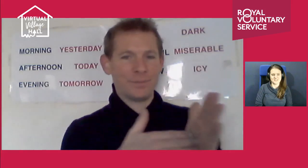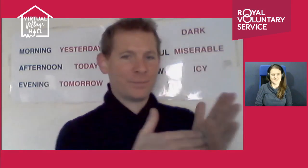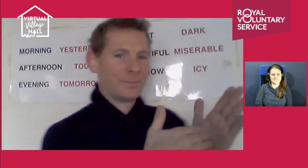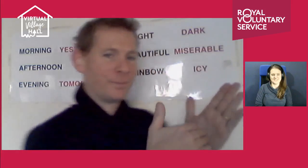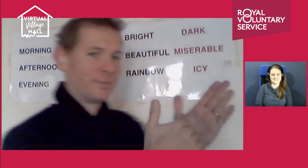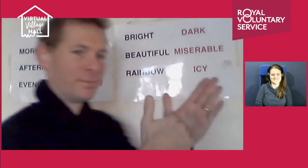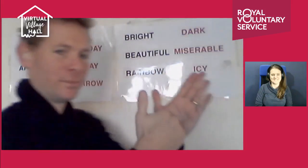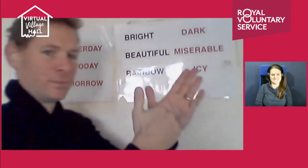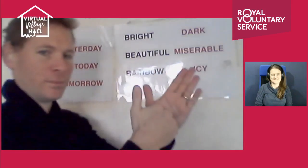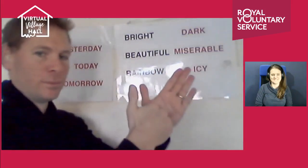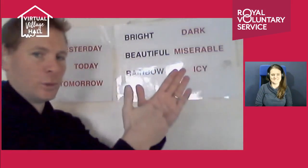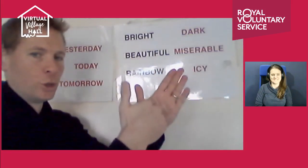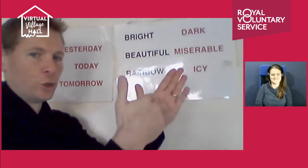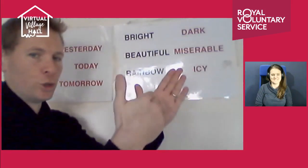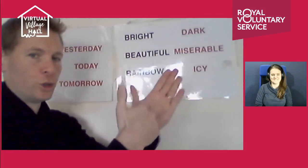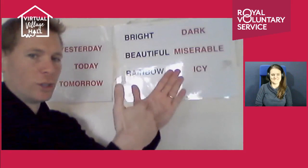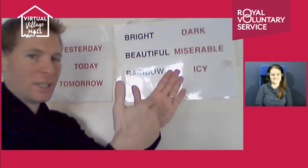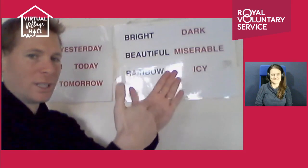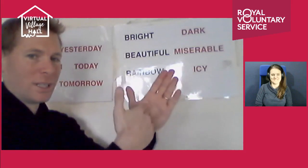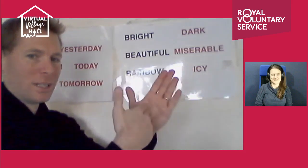Today.